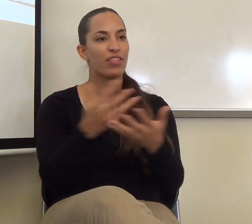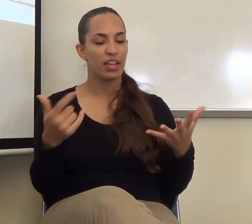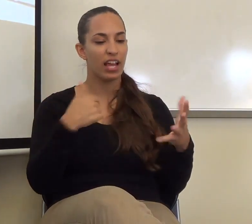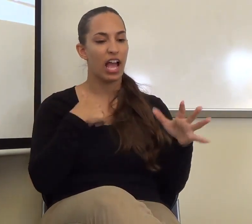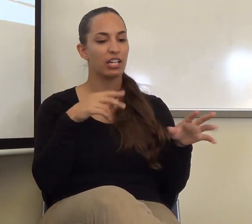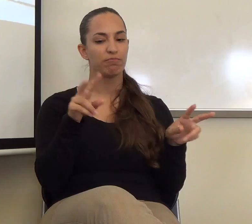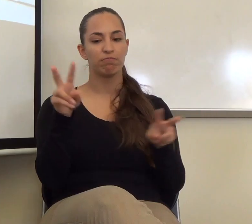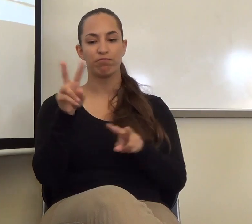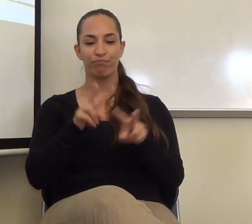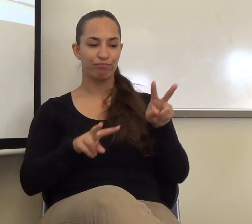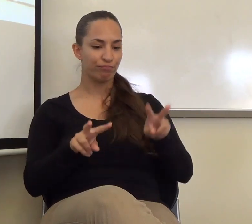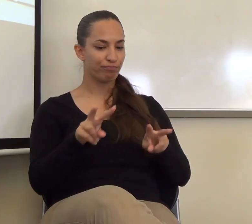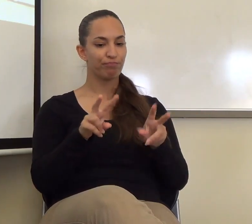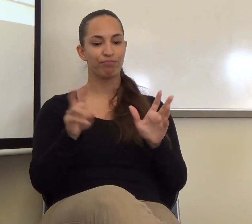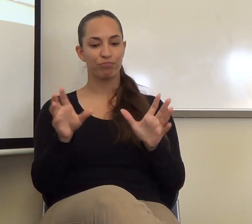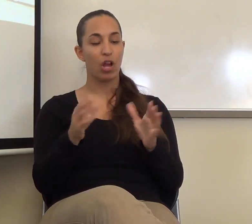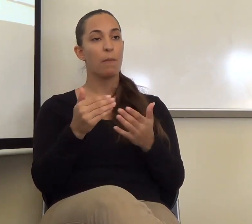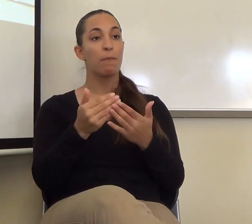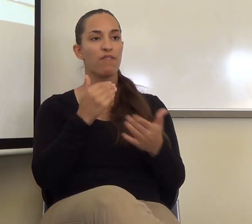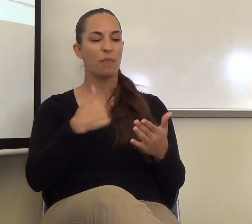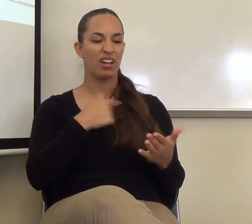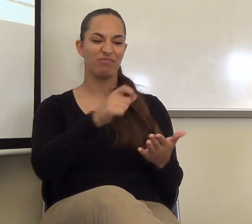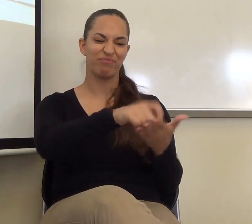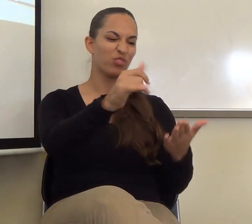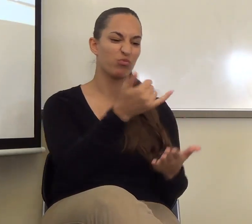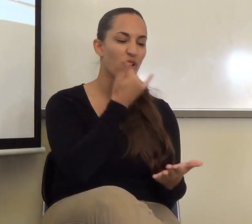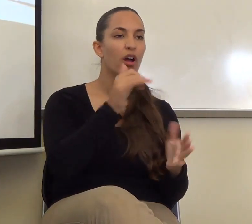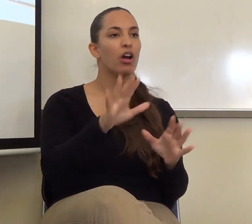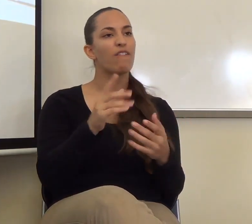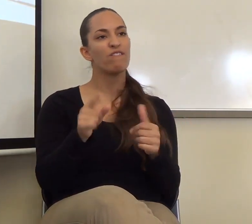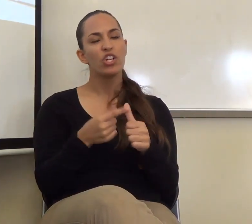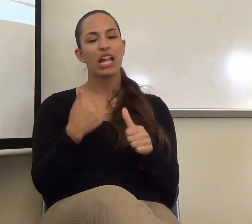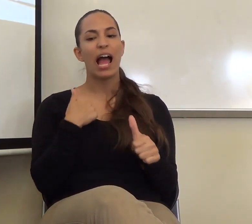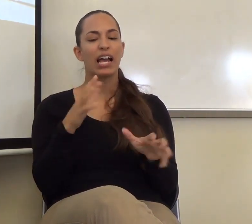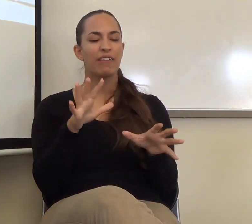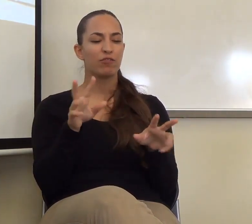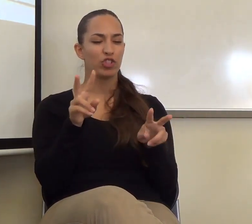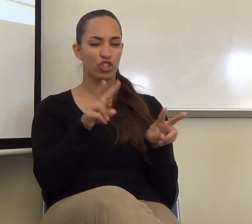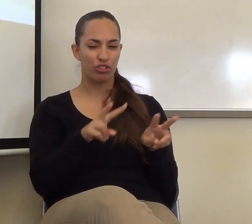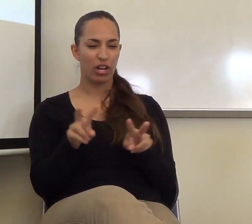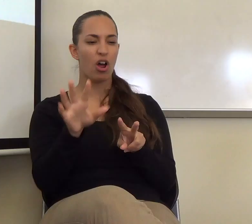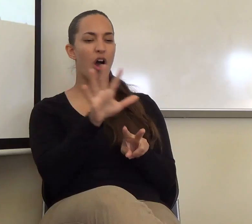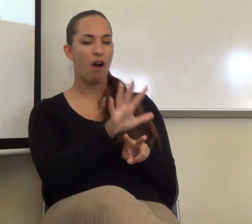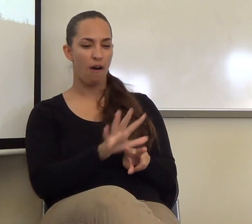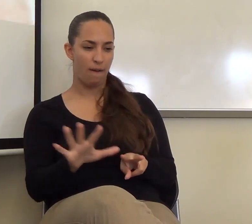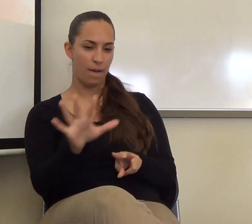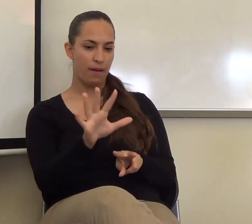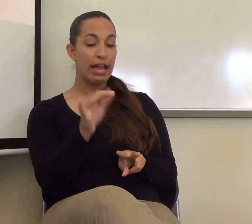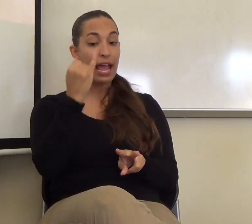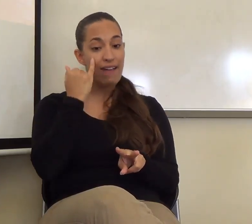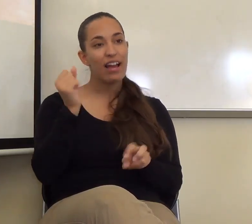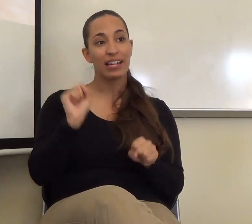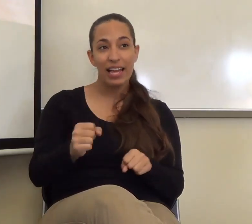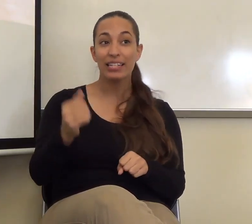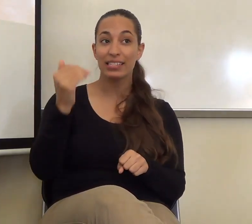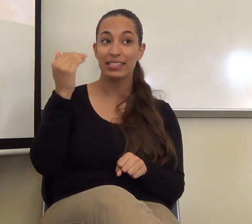before I mark something wrong, okay? If I can tell from this, that's